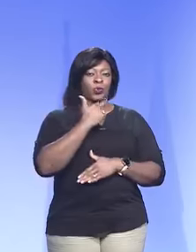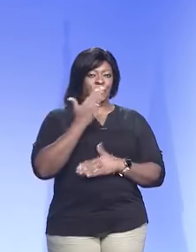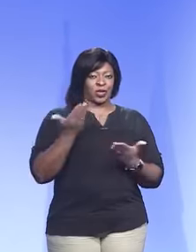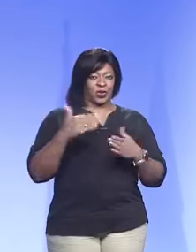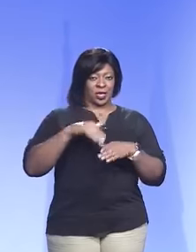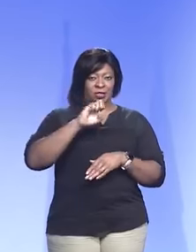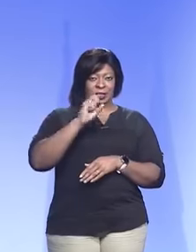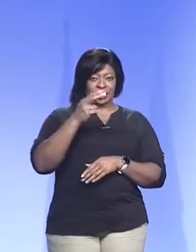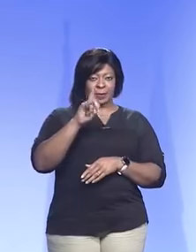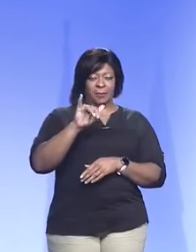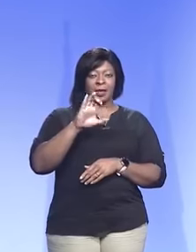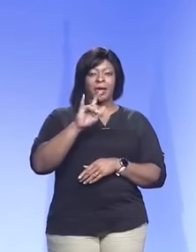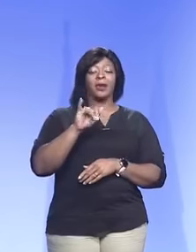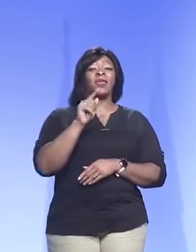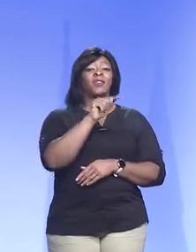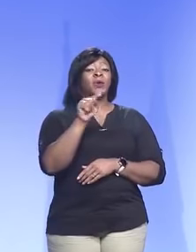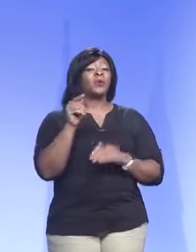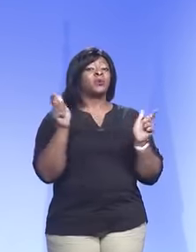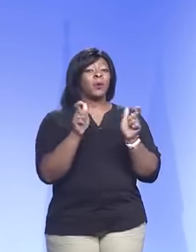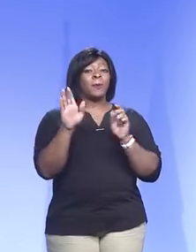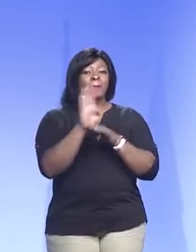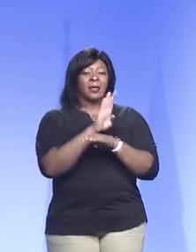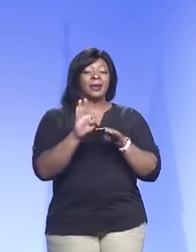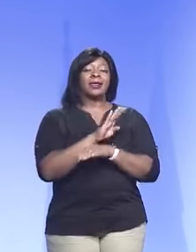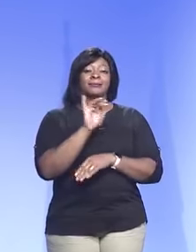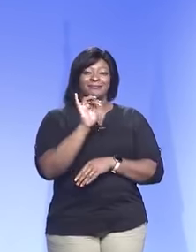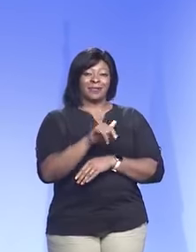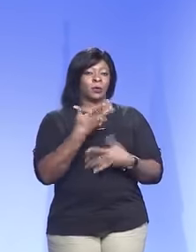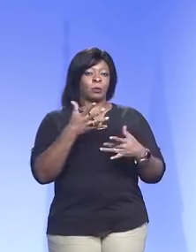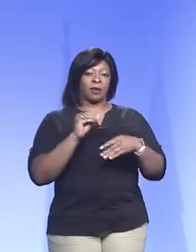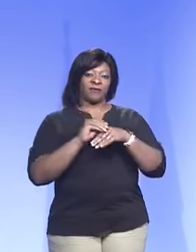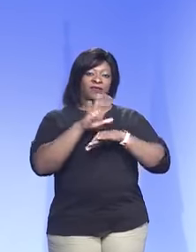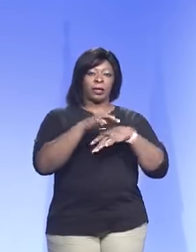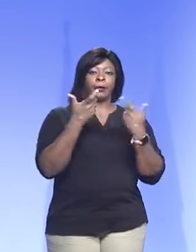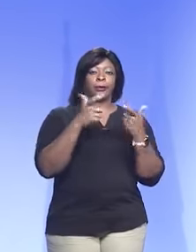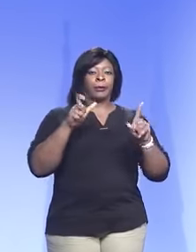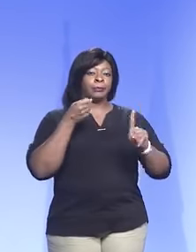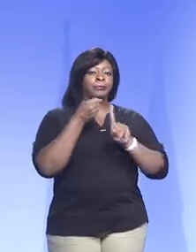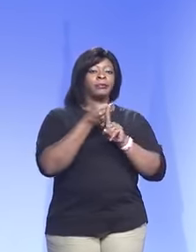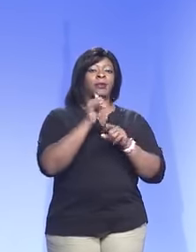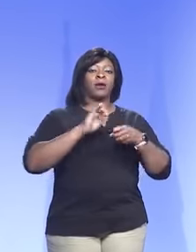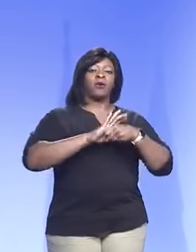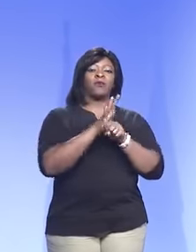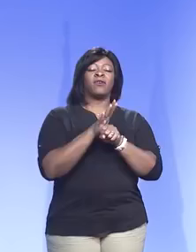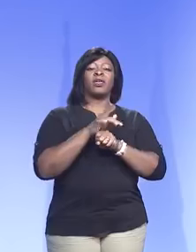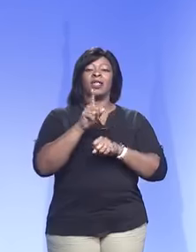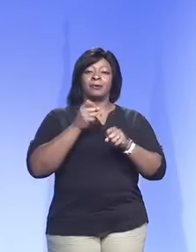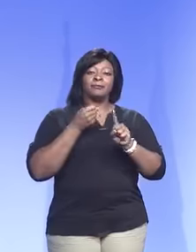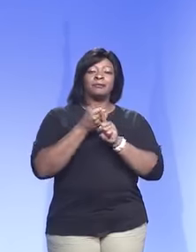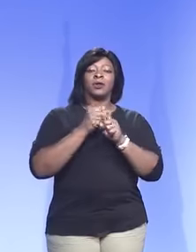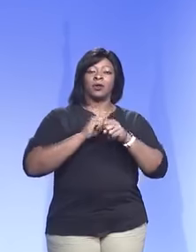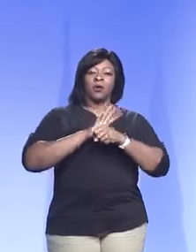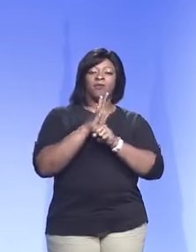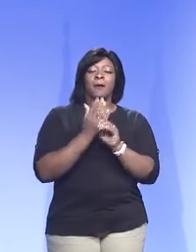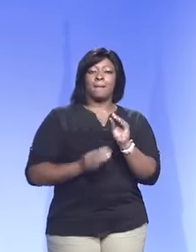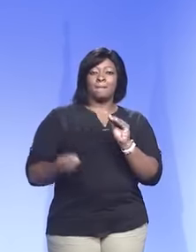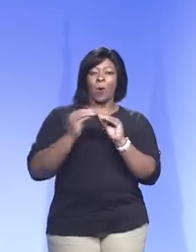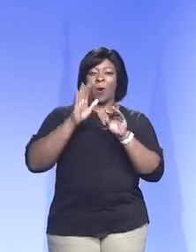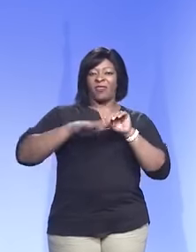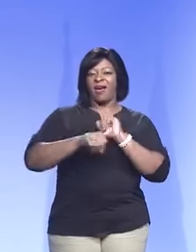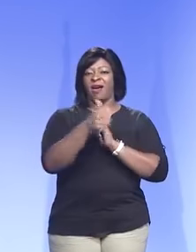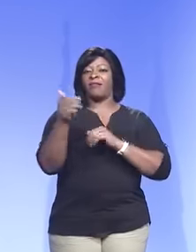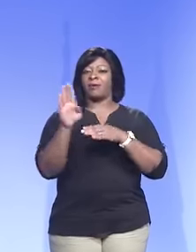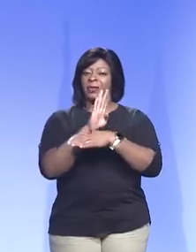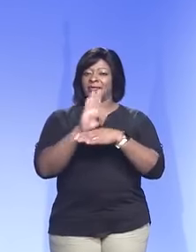Shelby County. These small businesses have been affected by COVID and have been affected by COVID more than